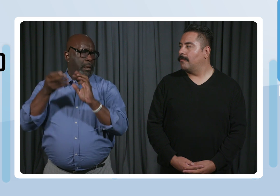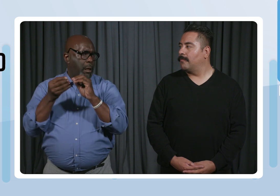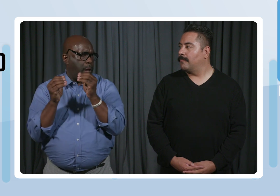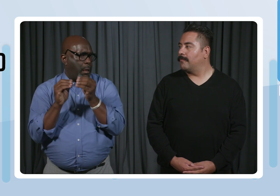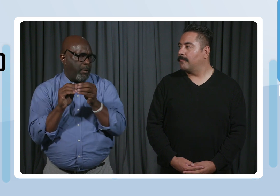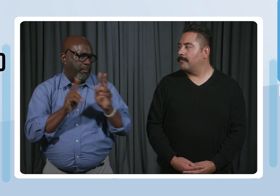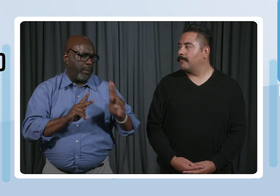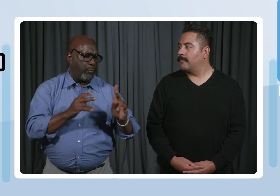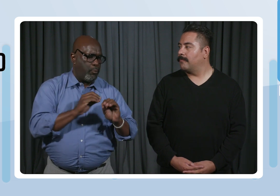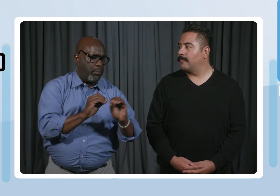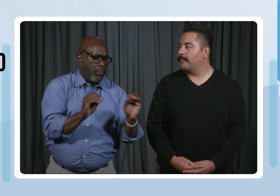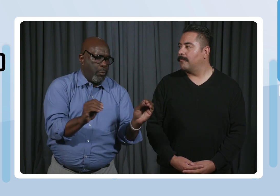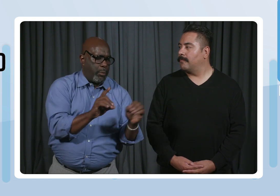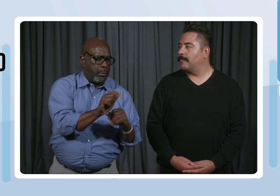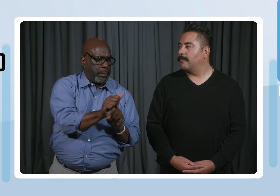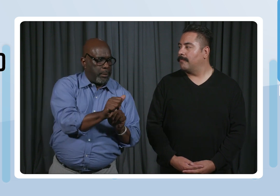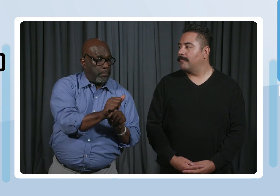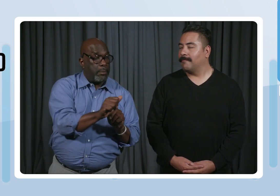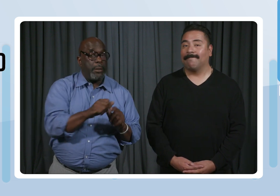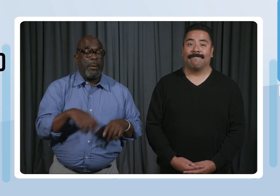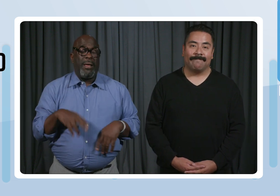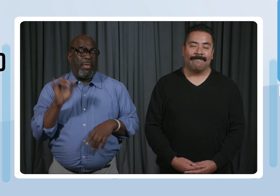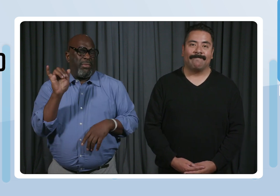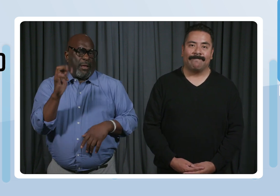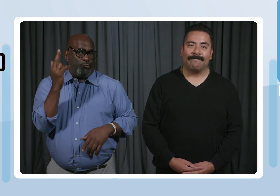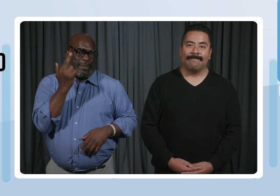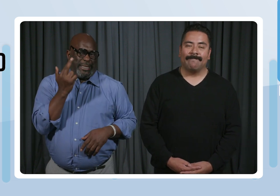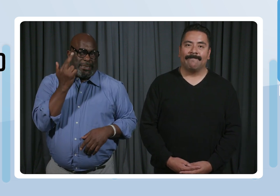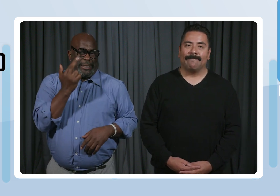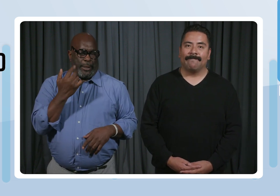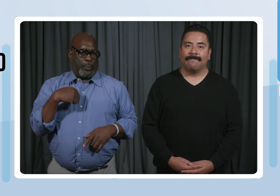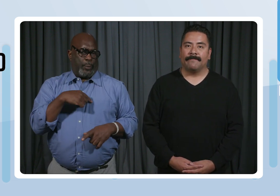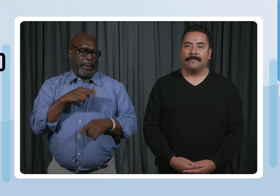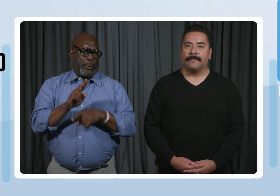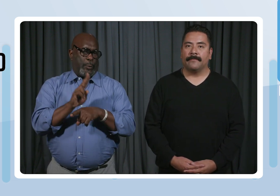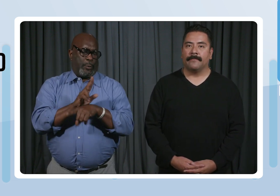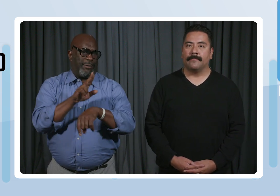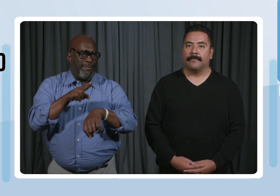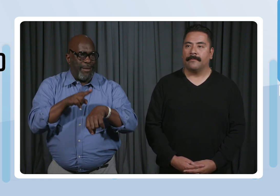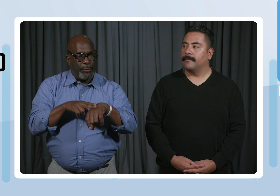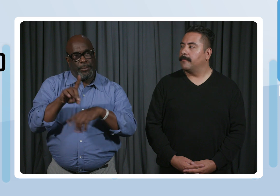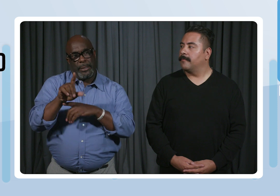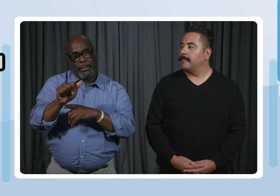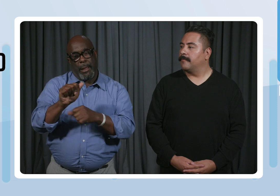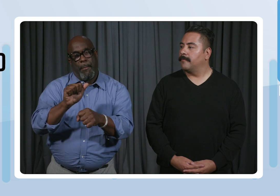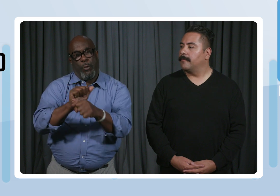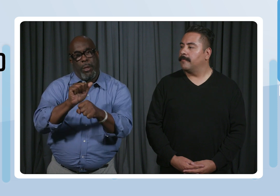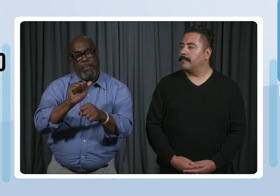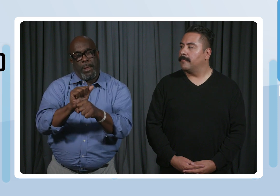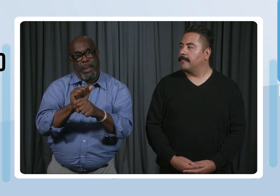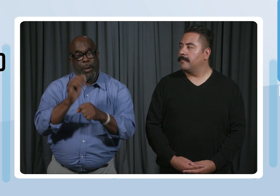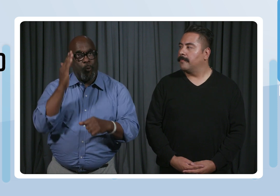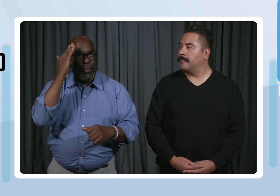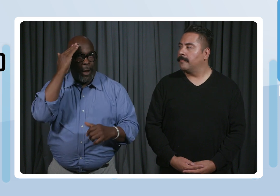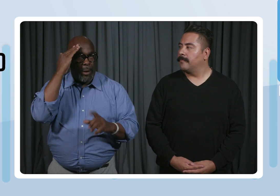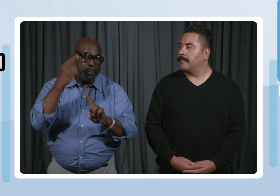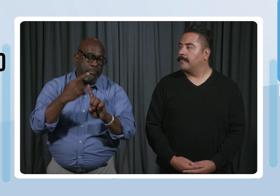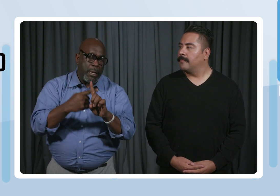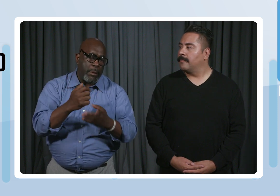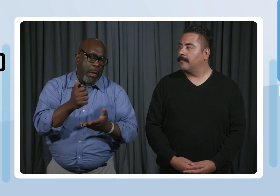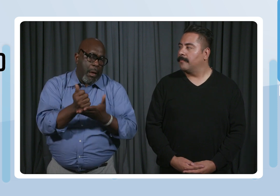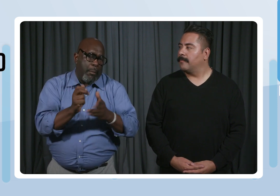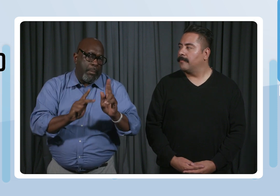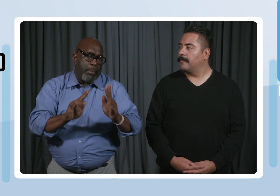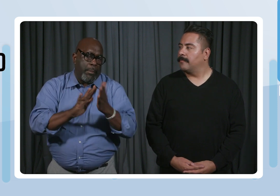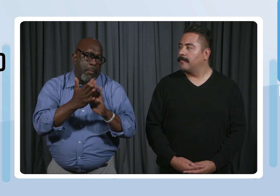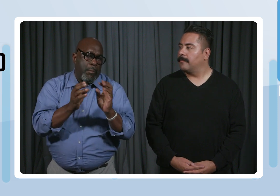people without disabilities. For this reason, we use National Disability Employment Awareness Month to raise awareness